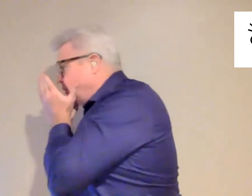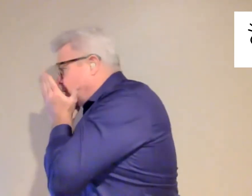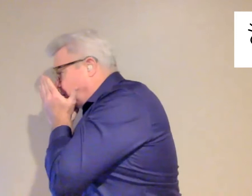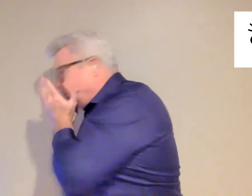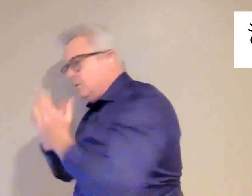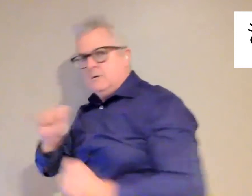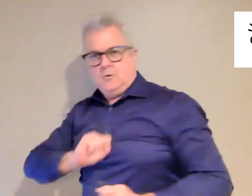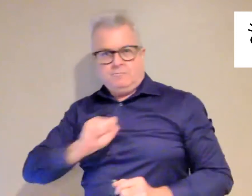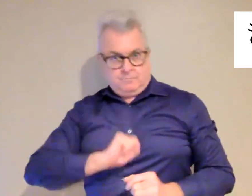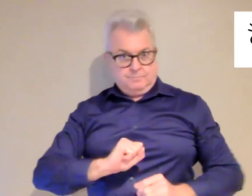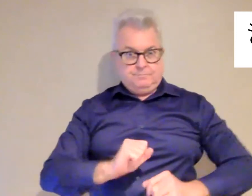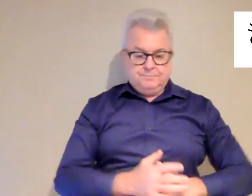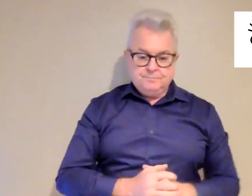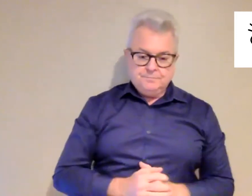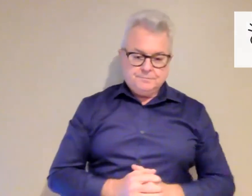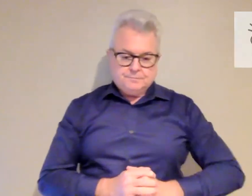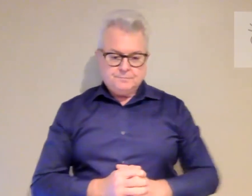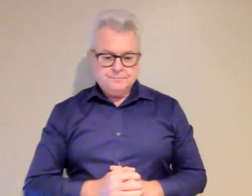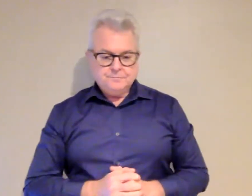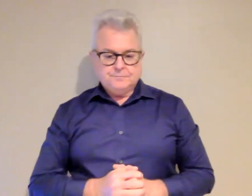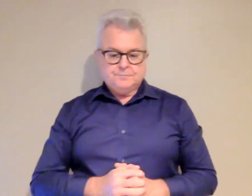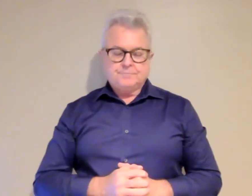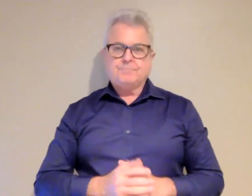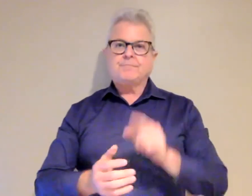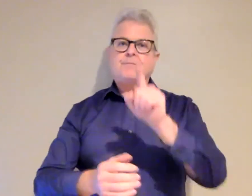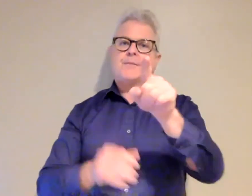So tilt your head to the right or to the left, out of the way of the person in front of you.